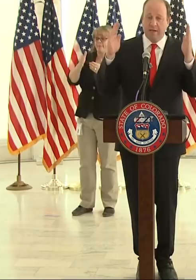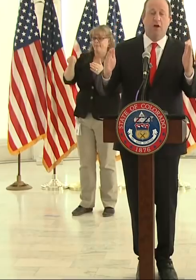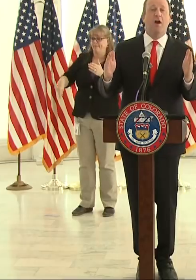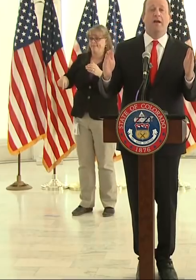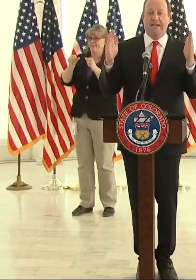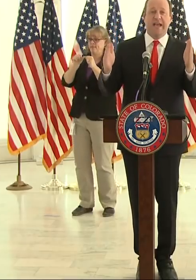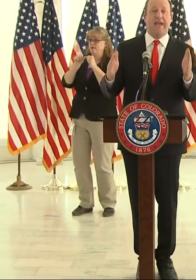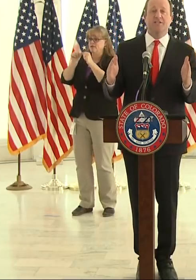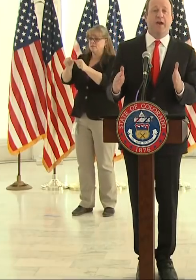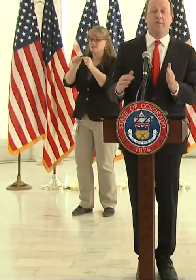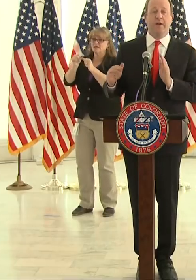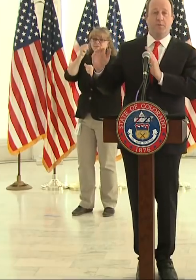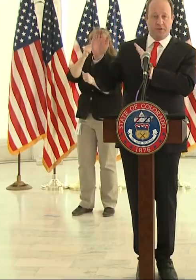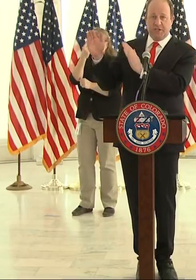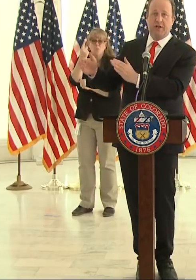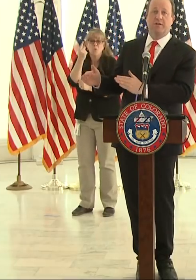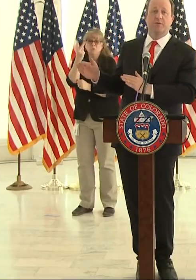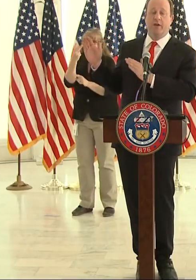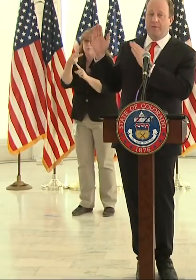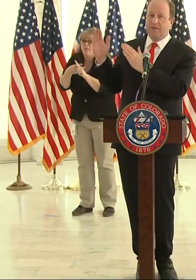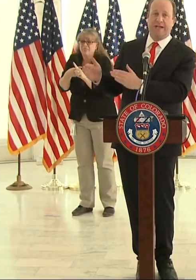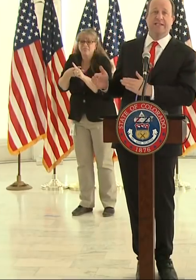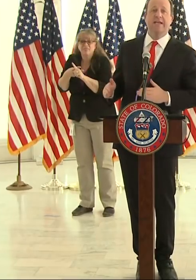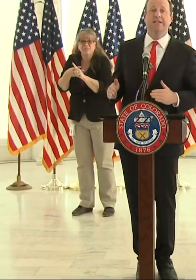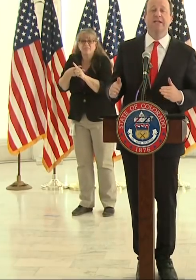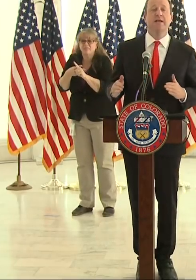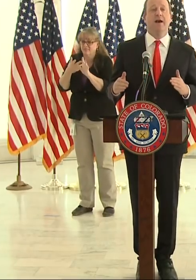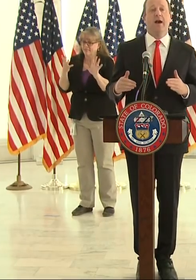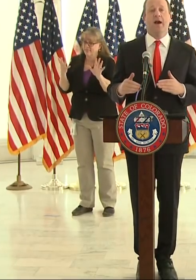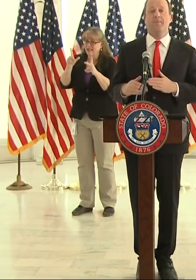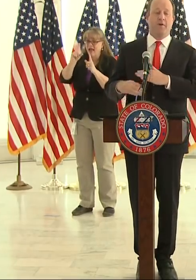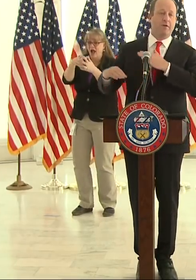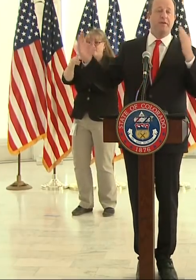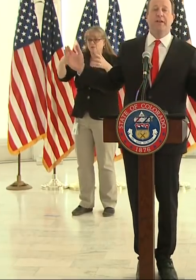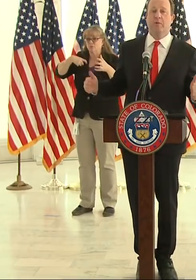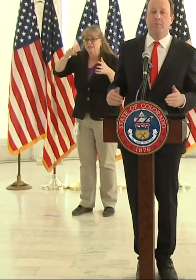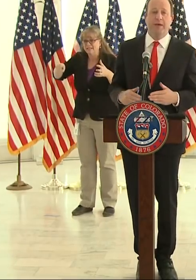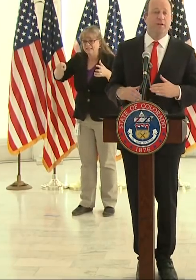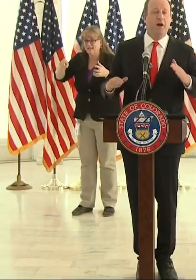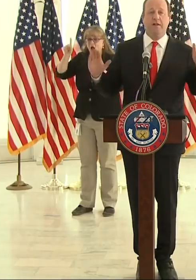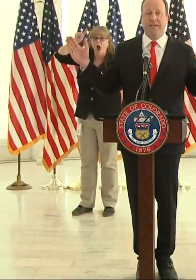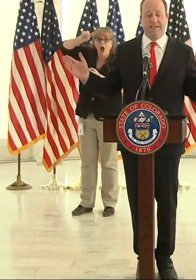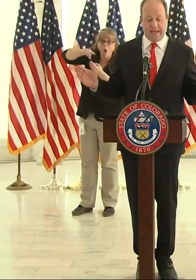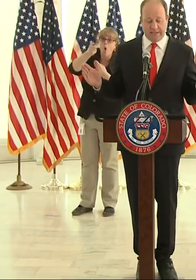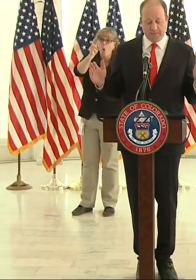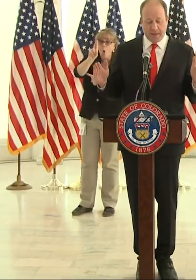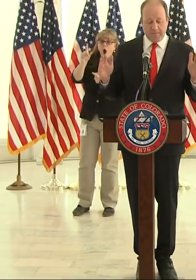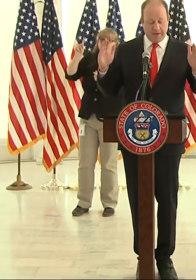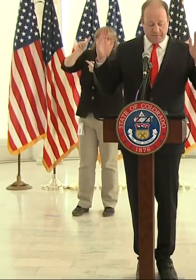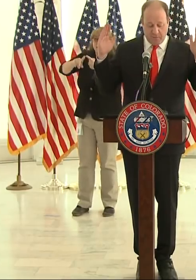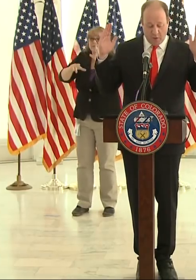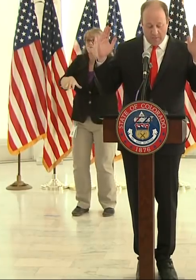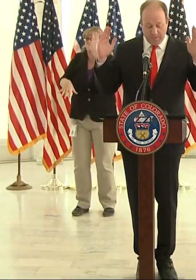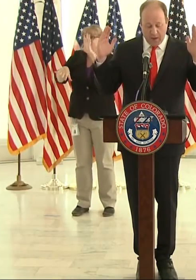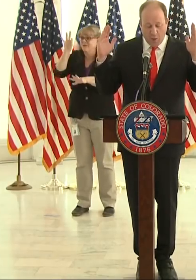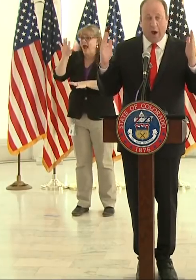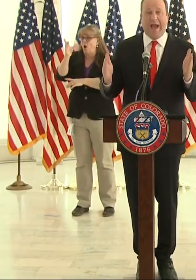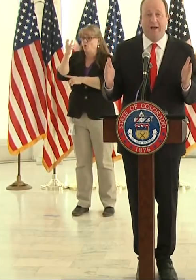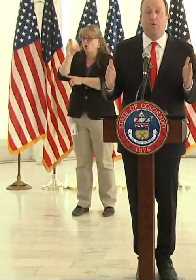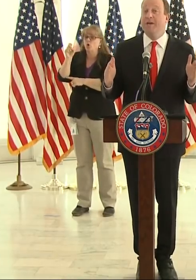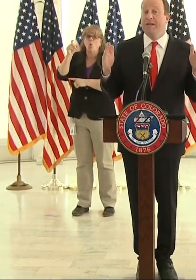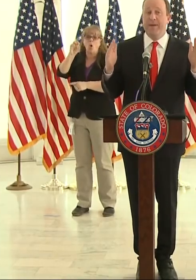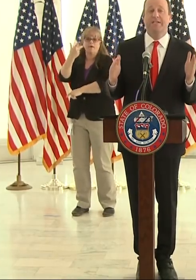however long it takes, right? We hope there's cures, we hope there's vaccines, herd immunity will build, all of these things. But for